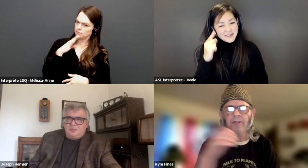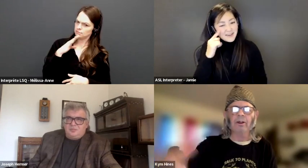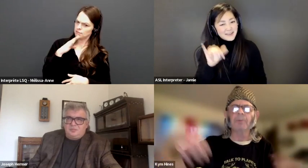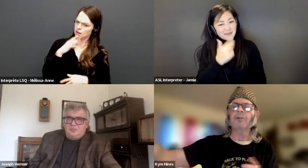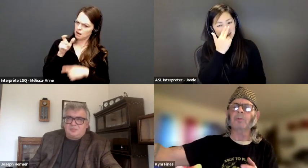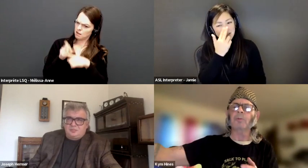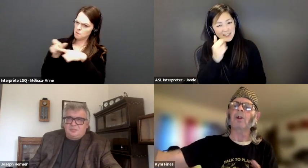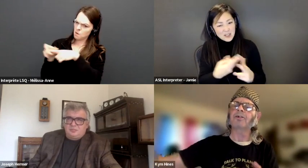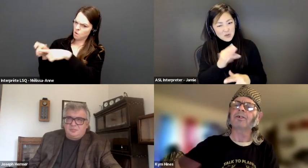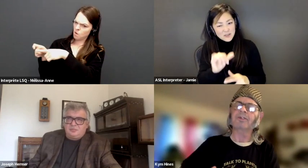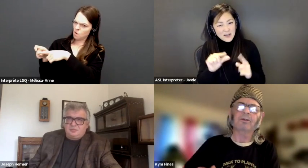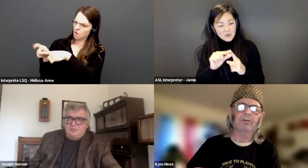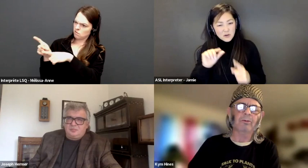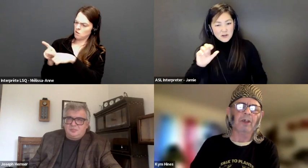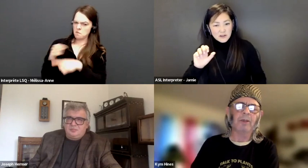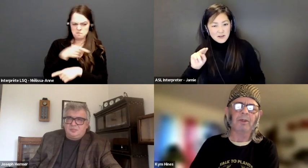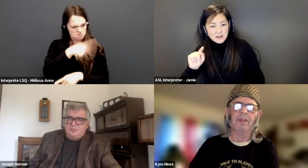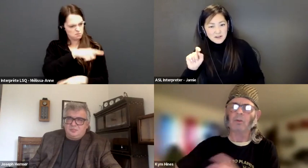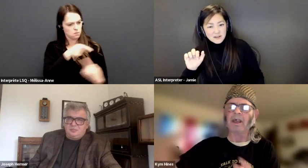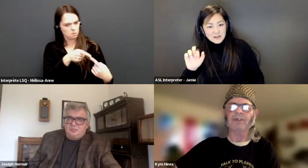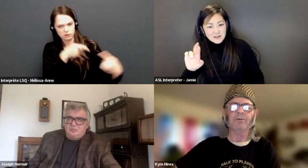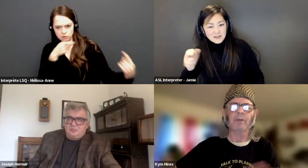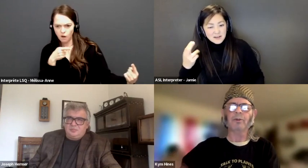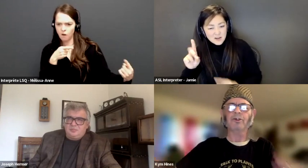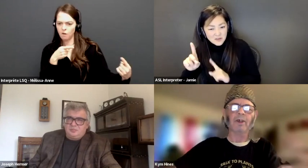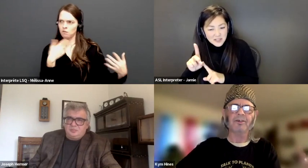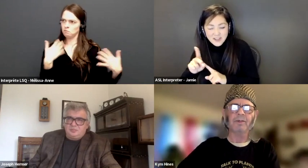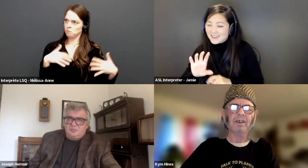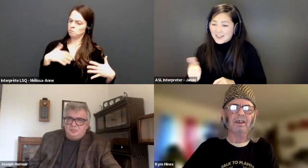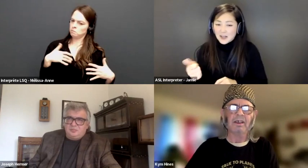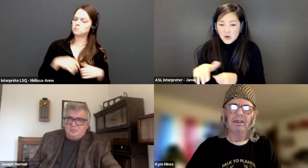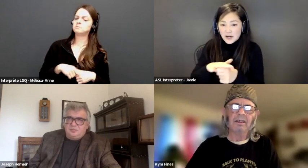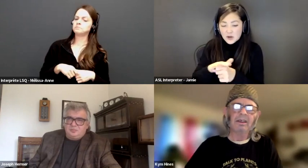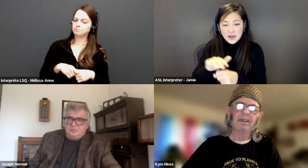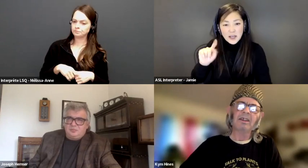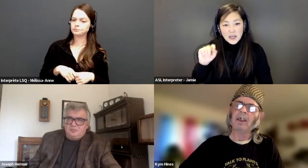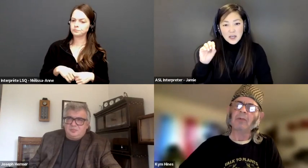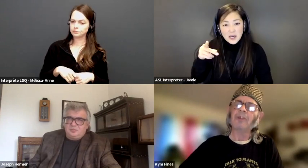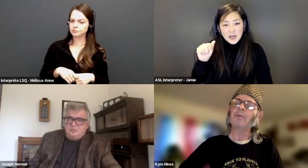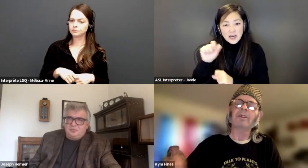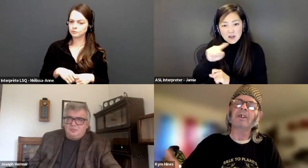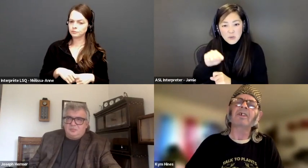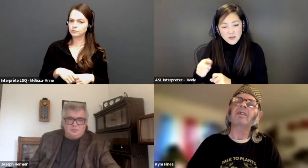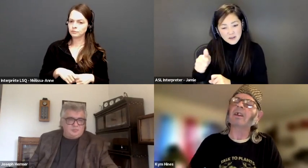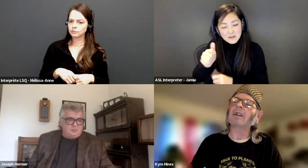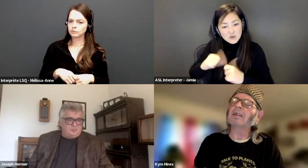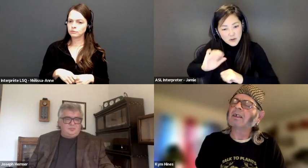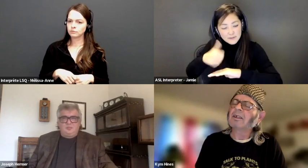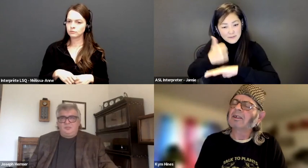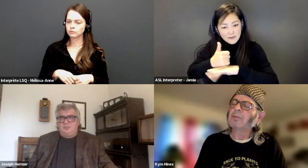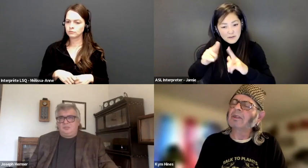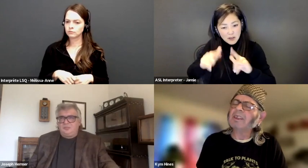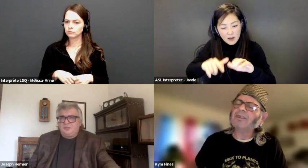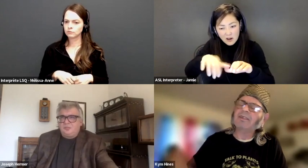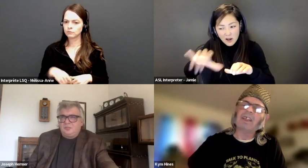And there are a couple other parks too, just to remind people, like Topaz, where people are trying to be in encampments, but it's like